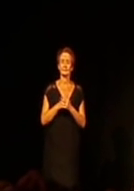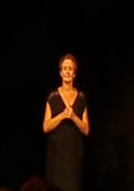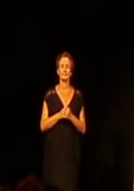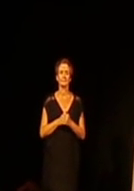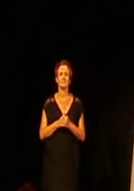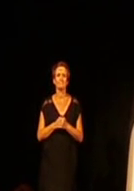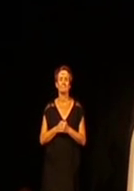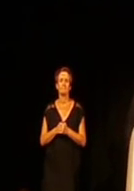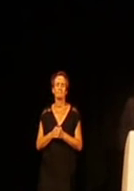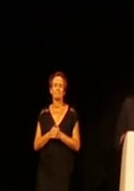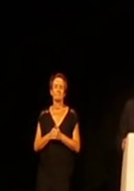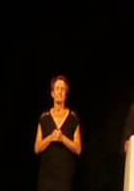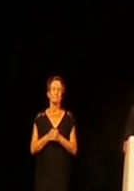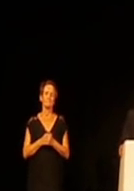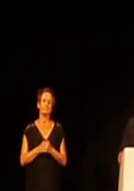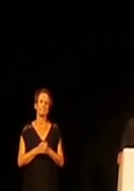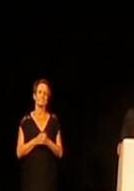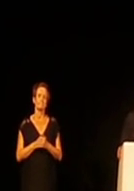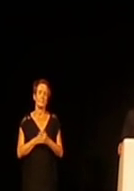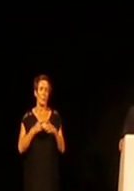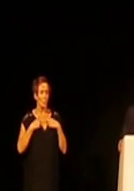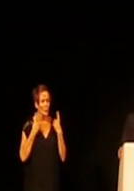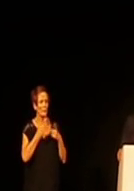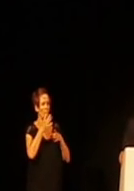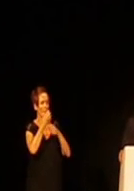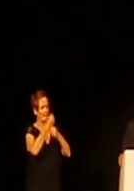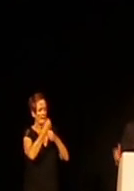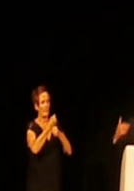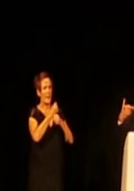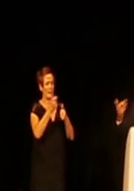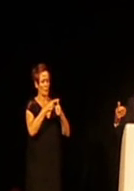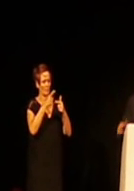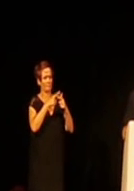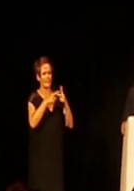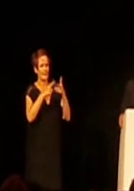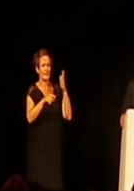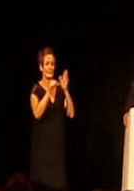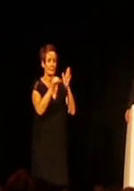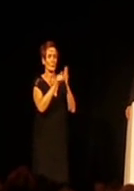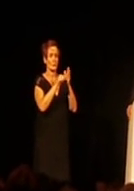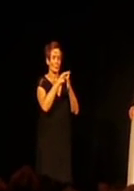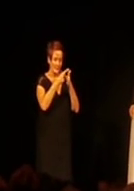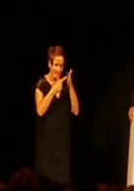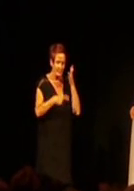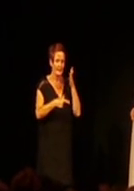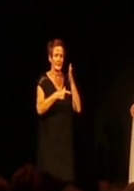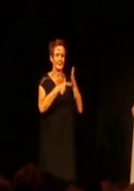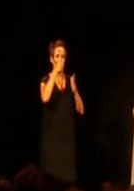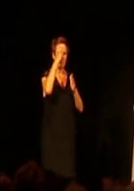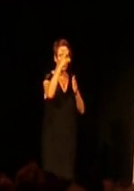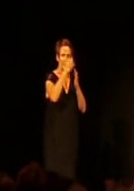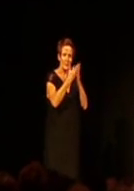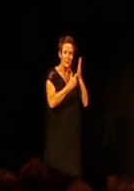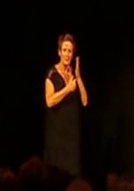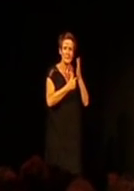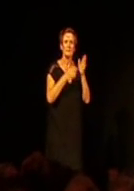we're campaigning on all these principles and on all these issues. But we're also campaigning as how we're going to fight